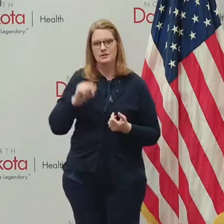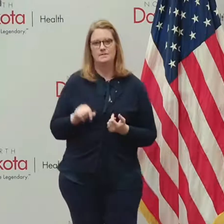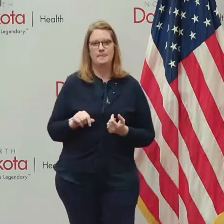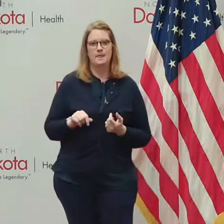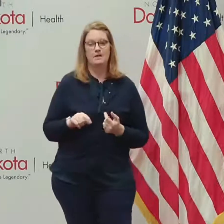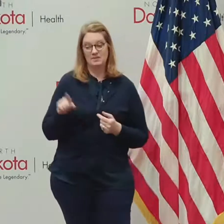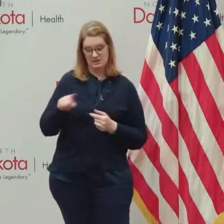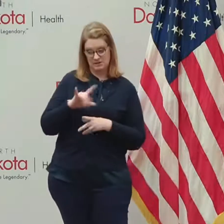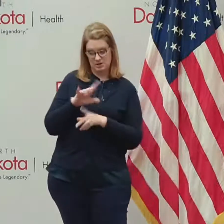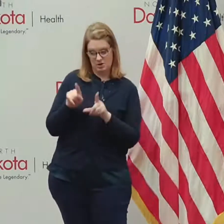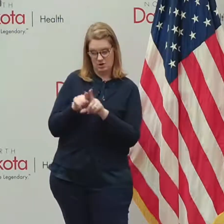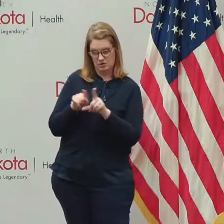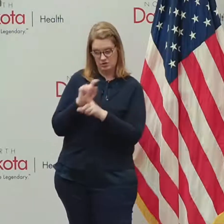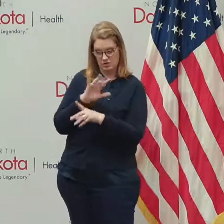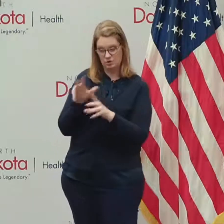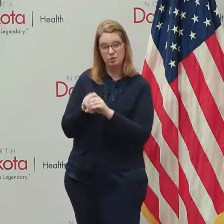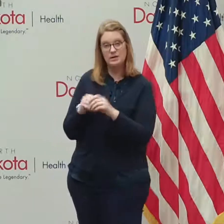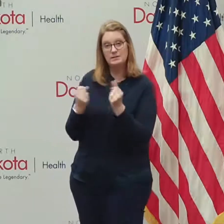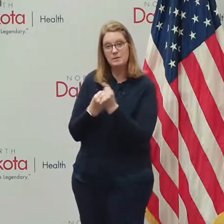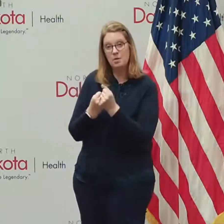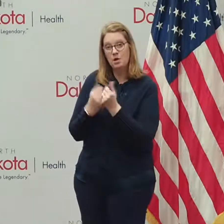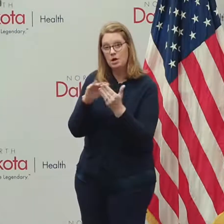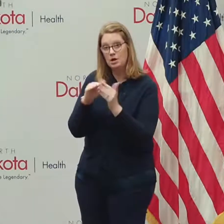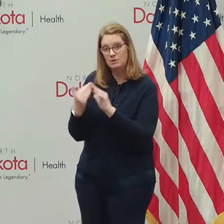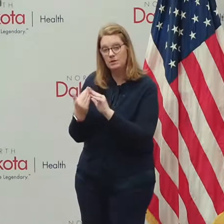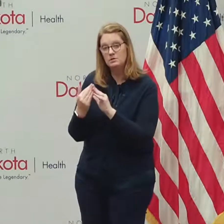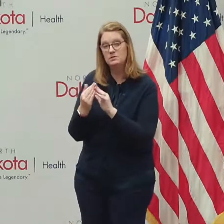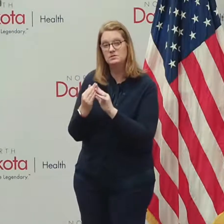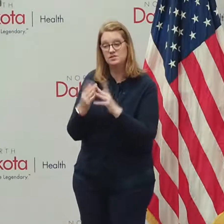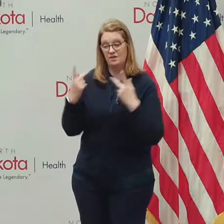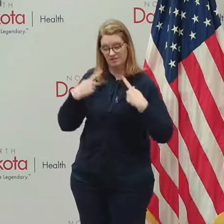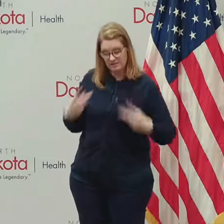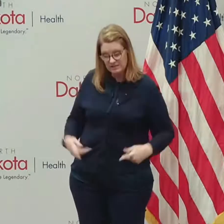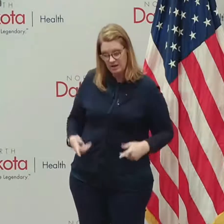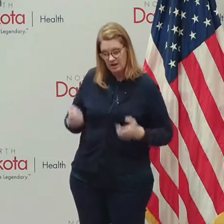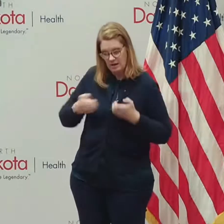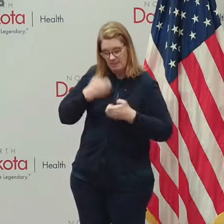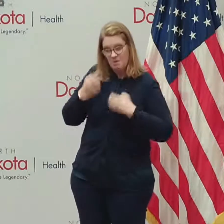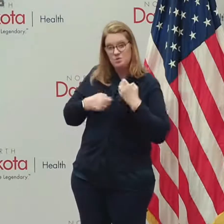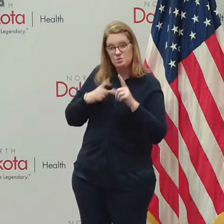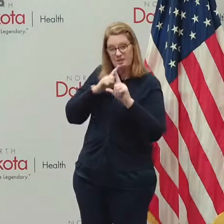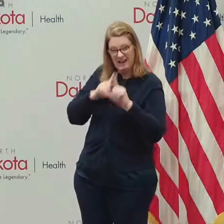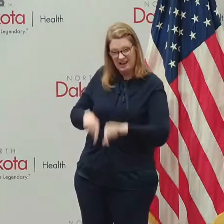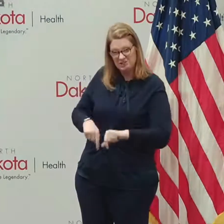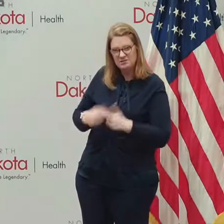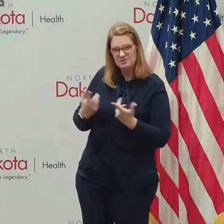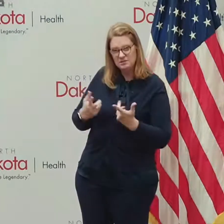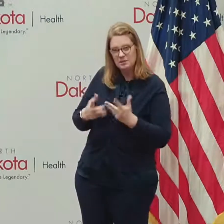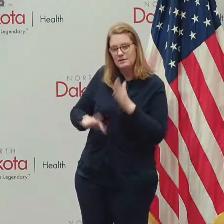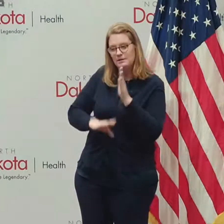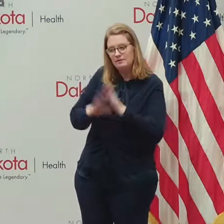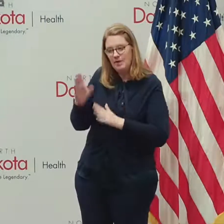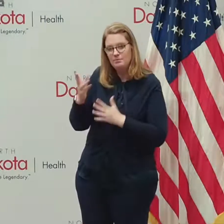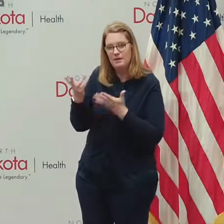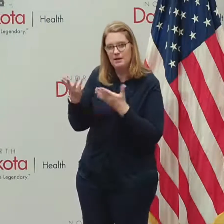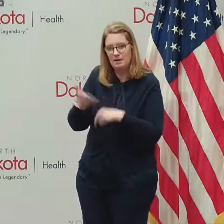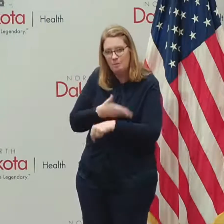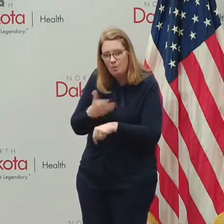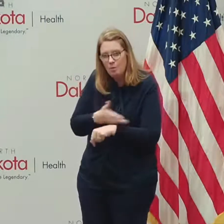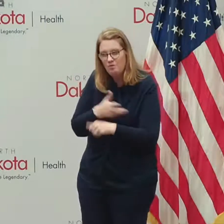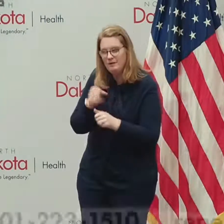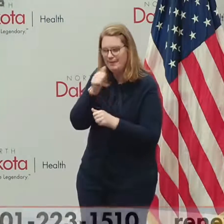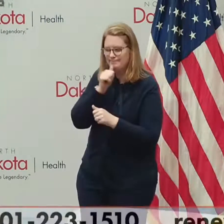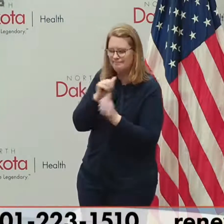Including supporting community members in understanding physical and emotional reactions to COVID-19, developing and improving coping